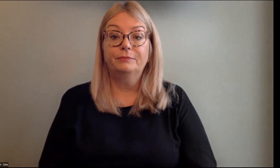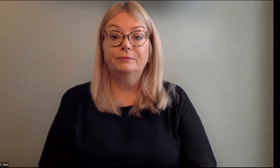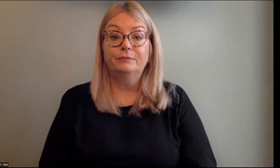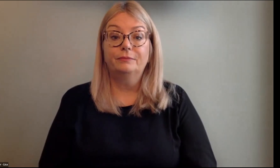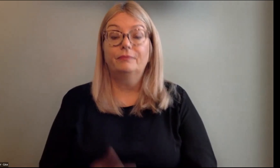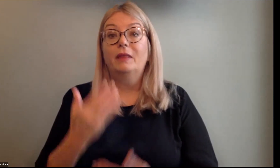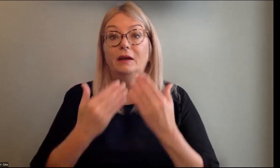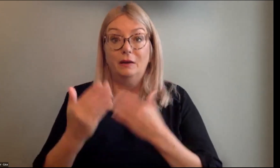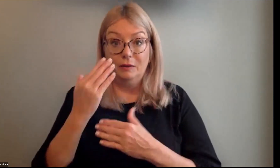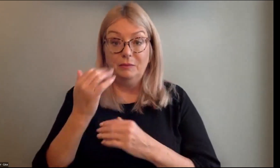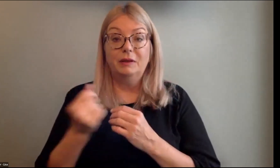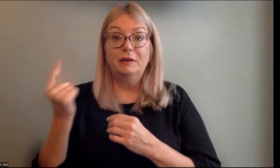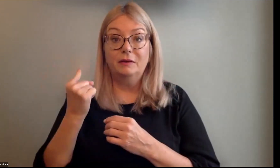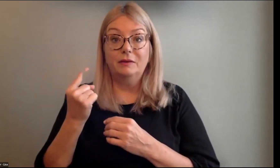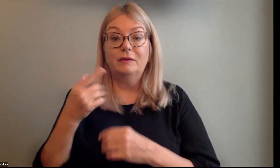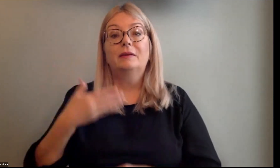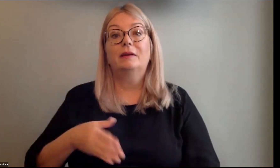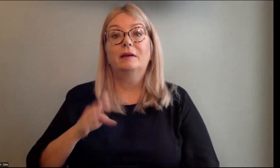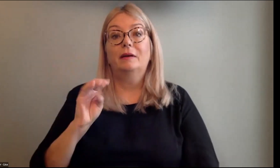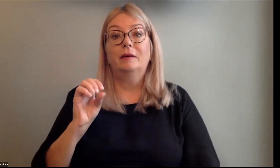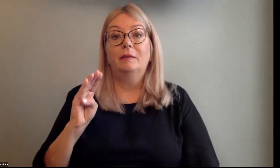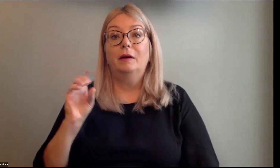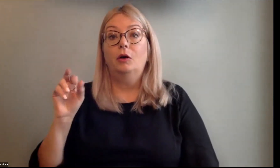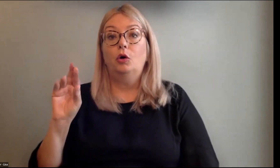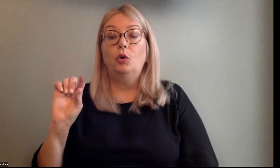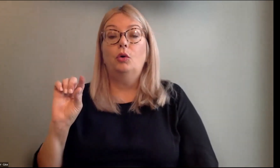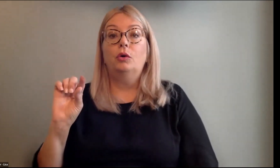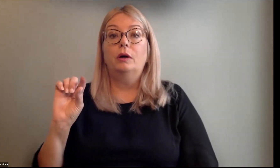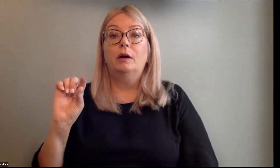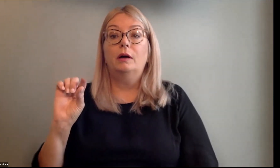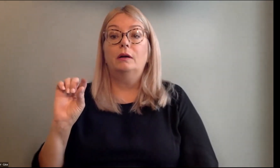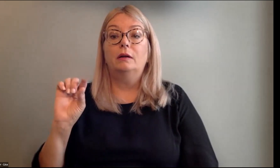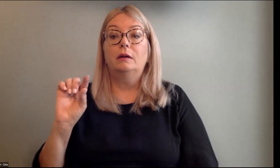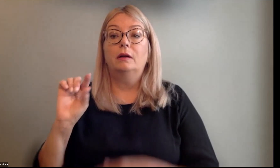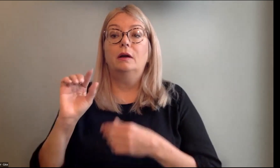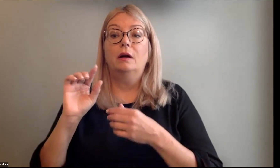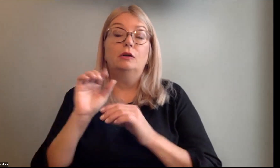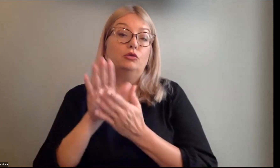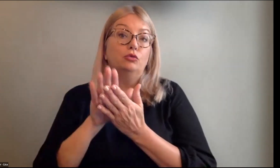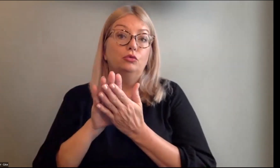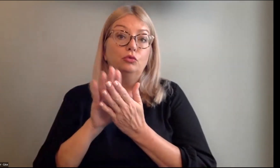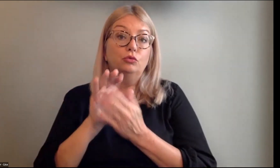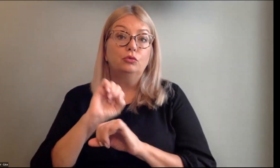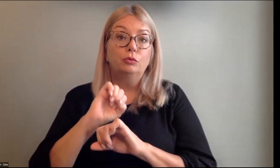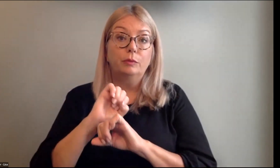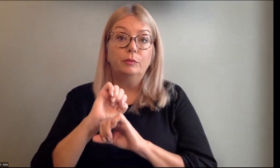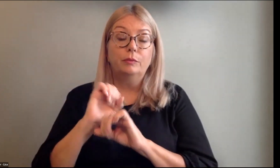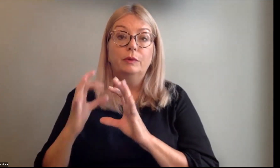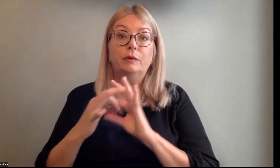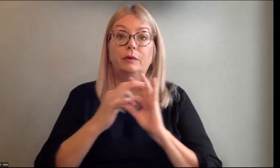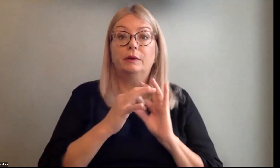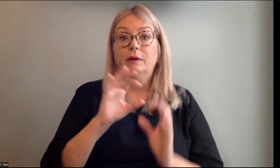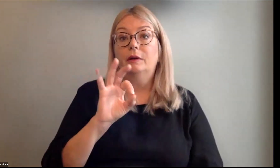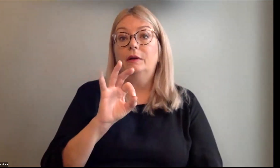Good morning, everybody. Bob Esterbrook for the Oregon School Employees Association. We are affiliated with AFL-CIO, but obviously